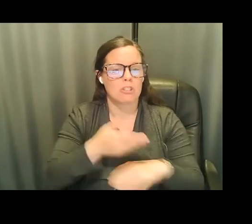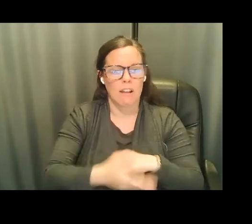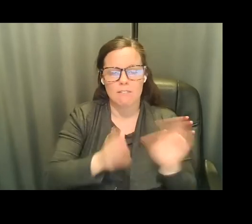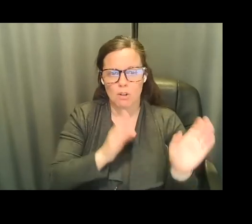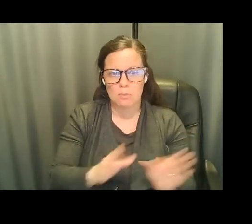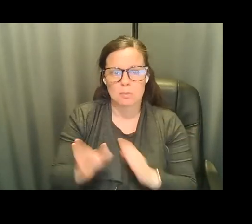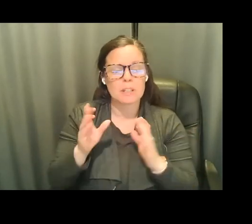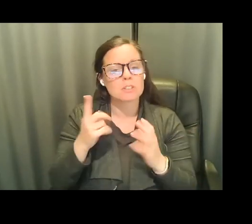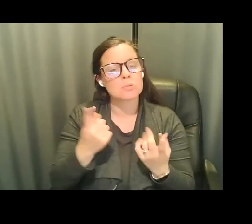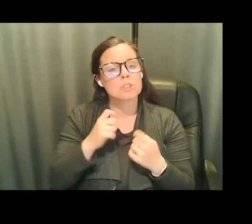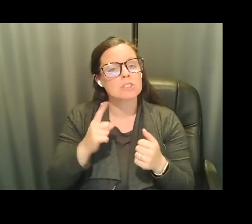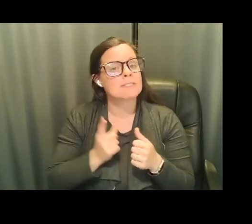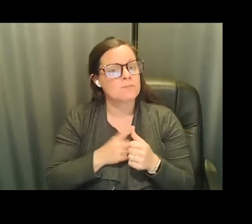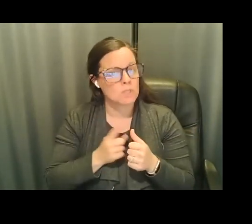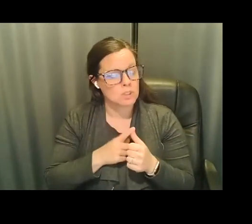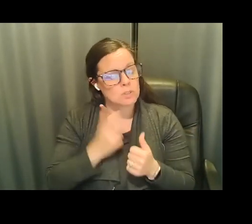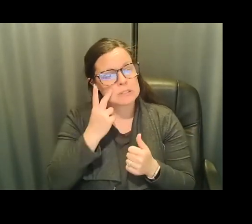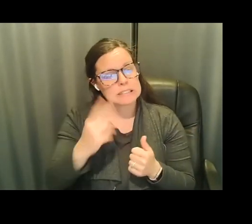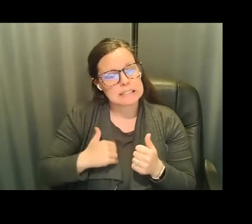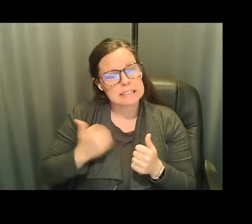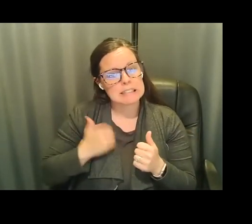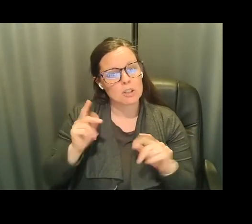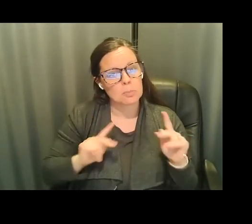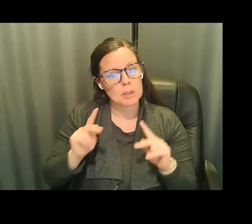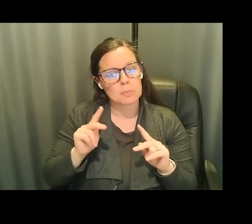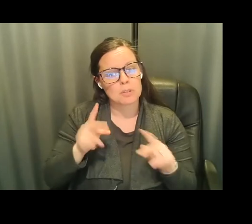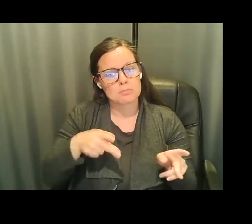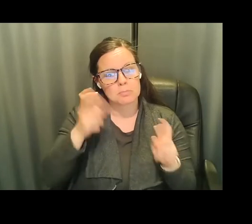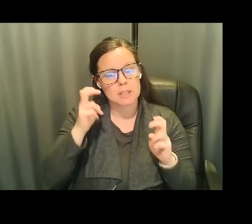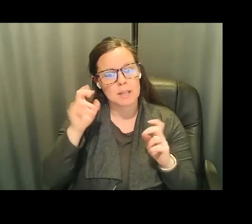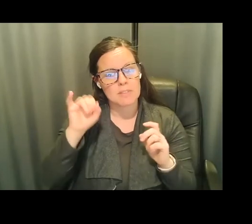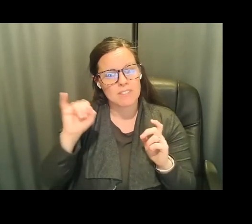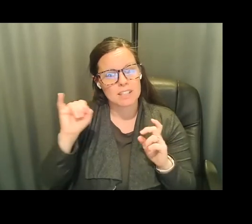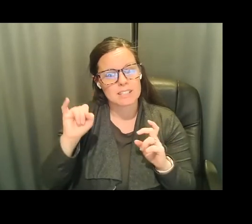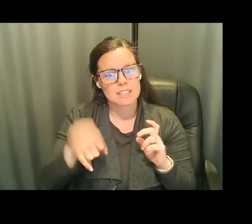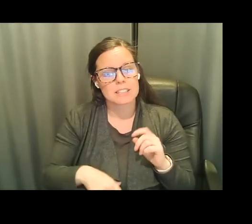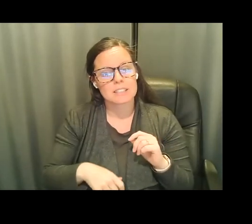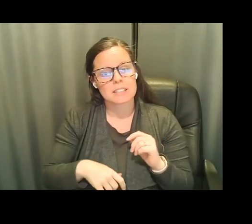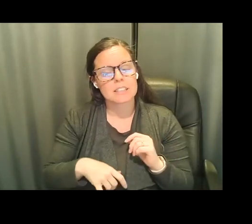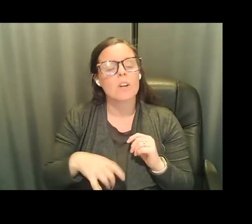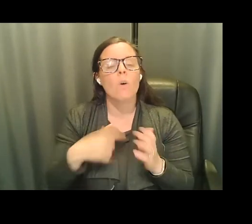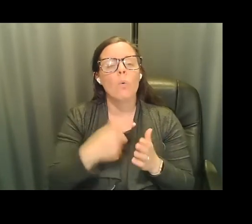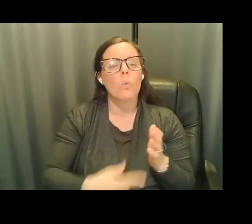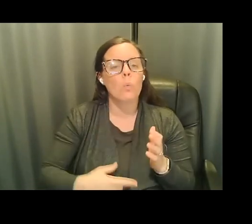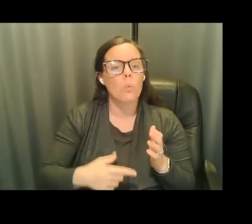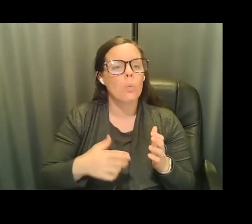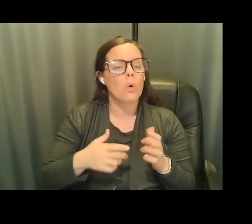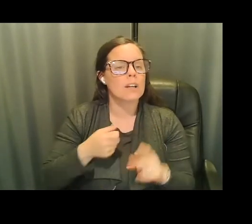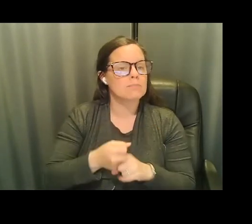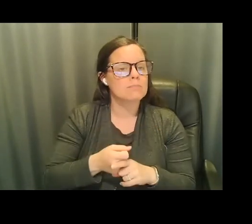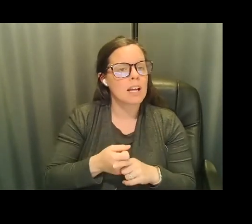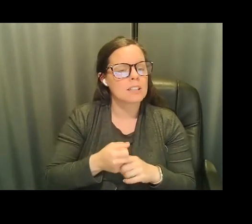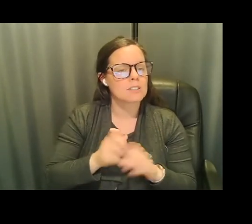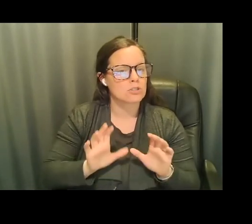questions. First of all, we are seeing younger people become infected. What age groups are driving recently rising